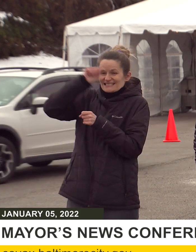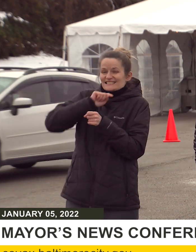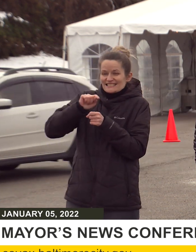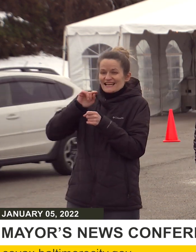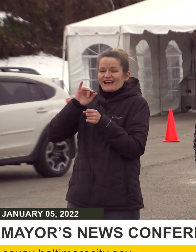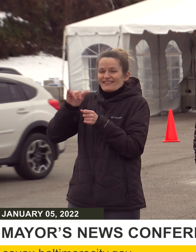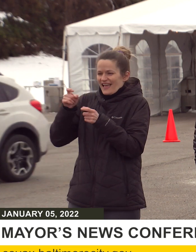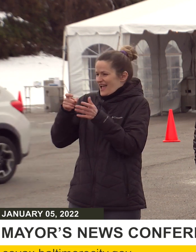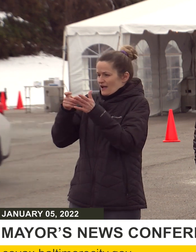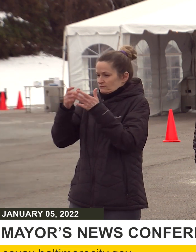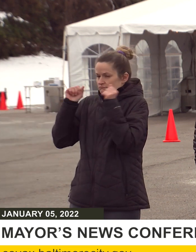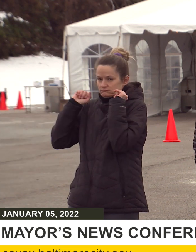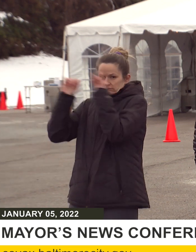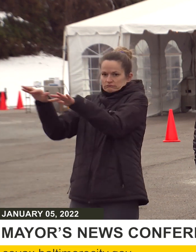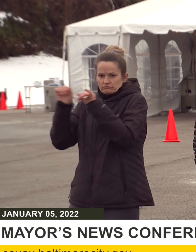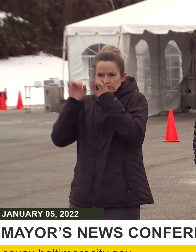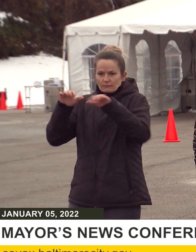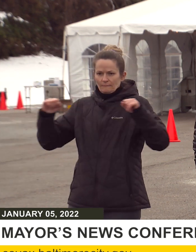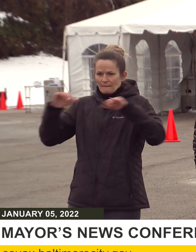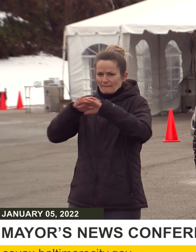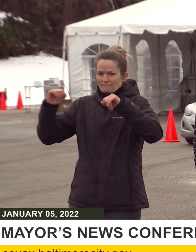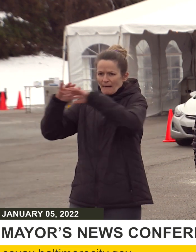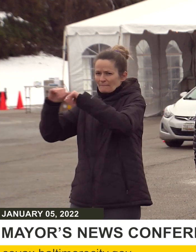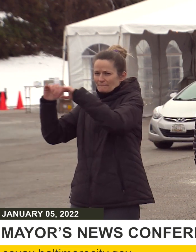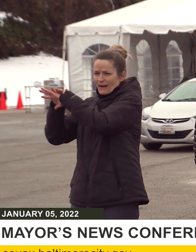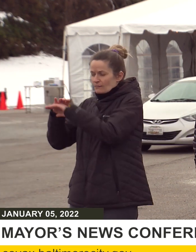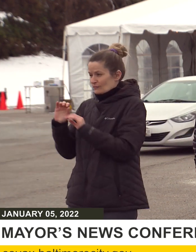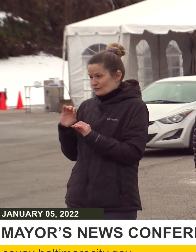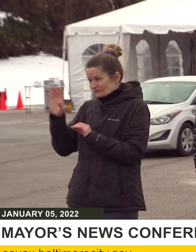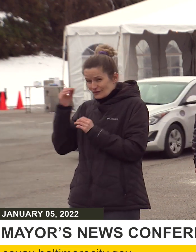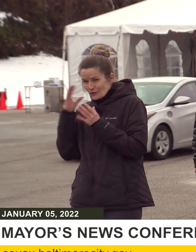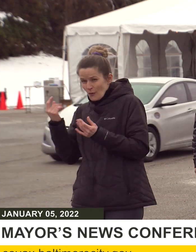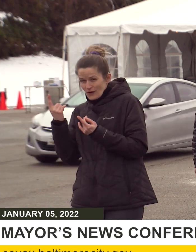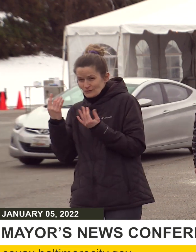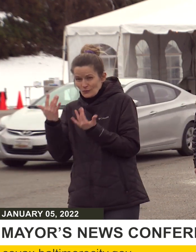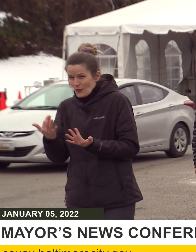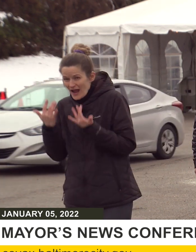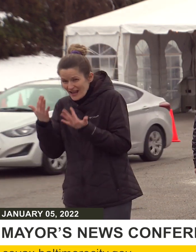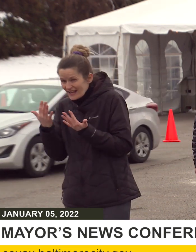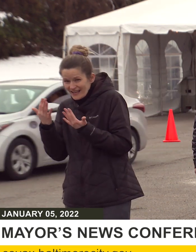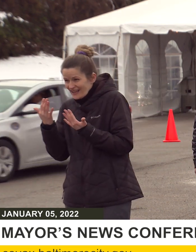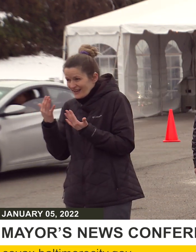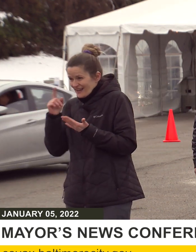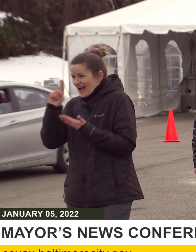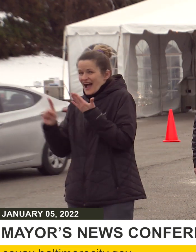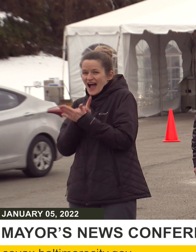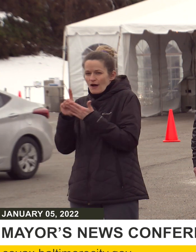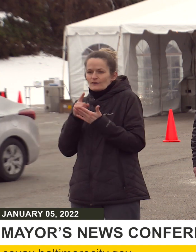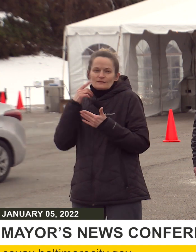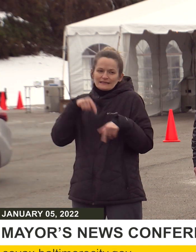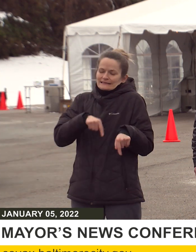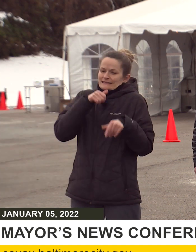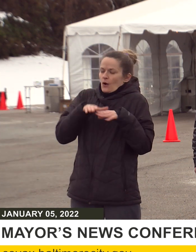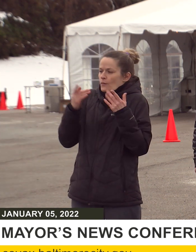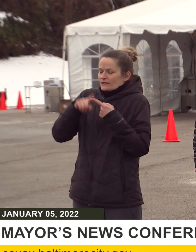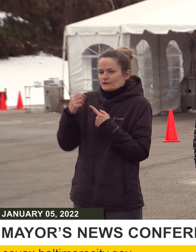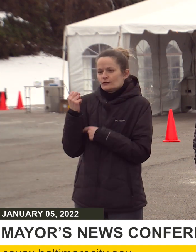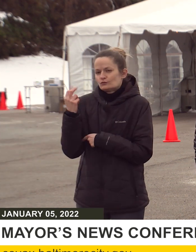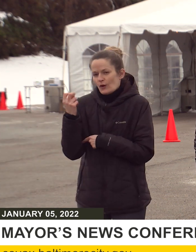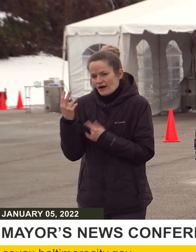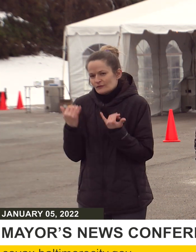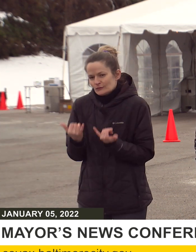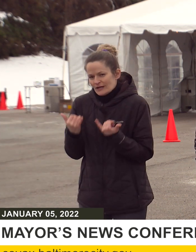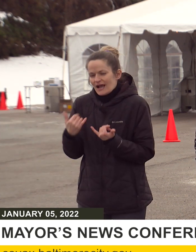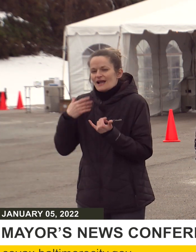as it didn't start until 12 noon today. But it is frustrating, but we also know that we're working with all